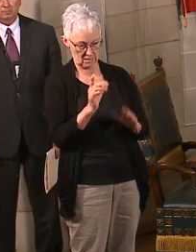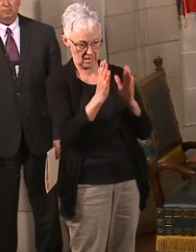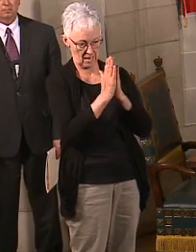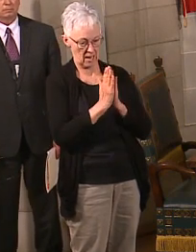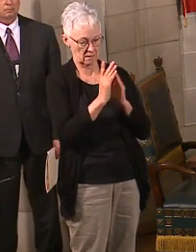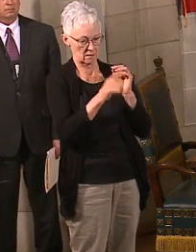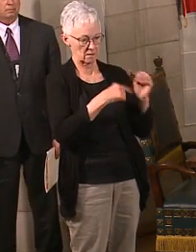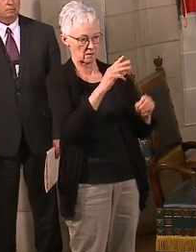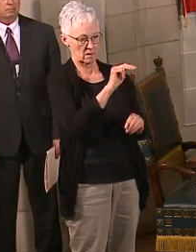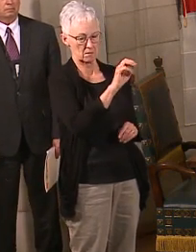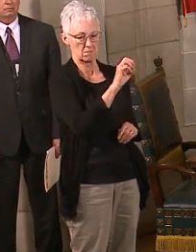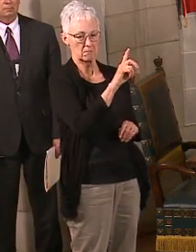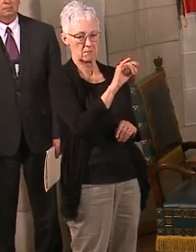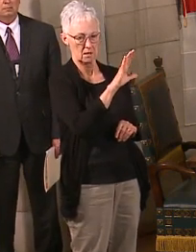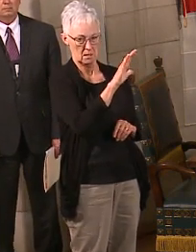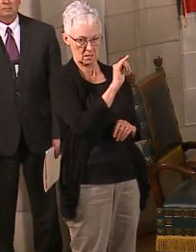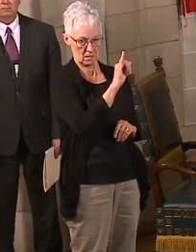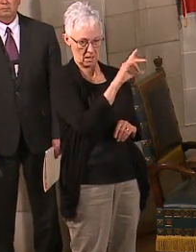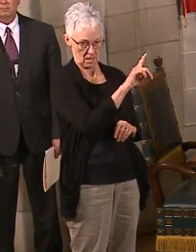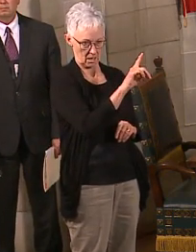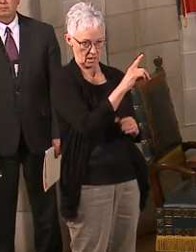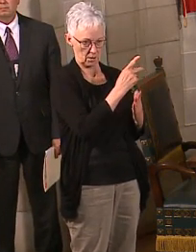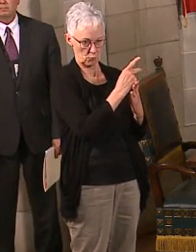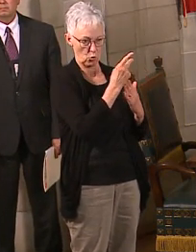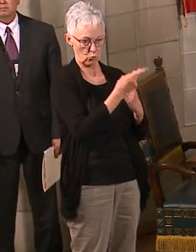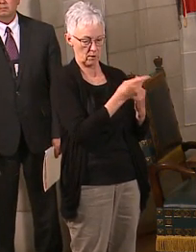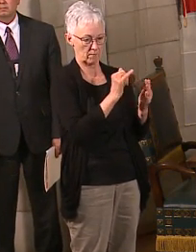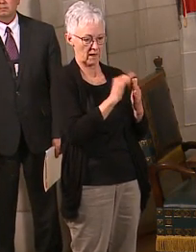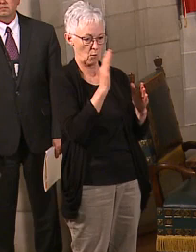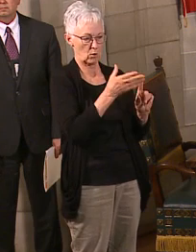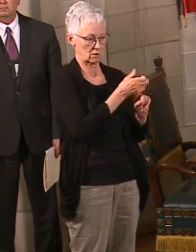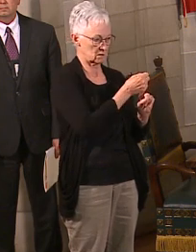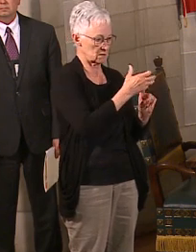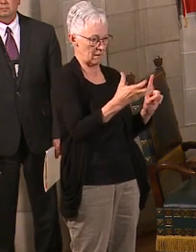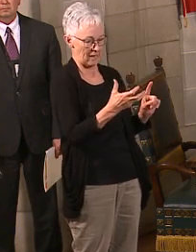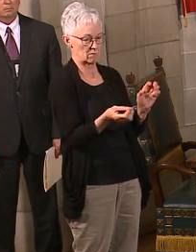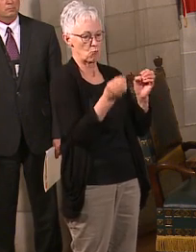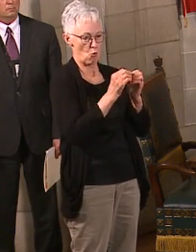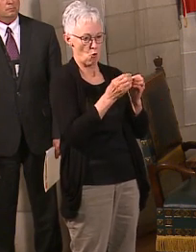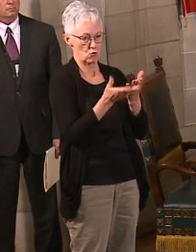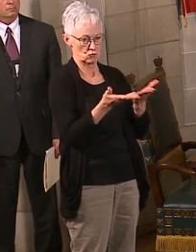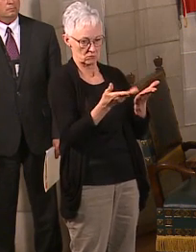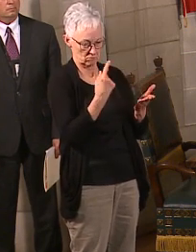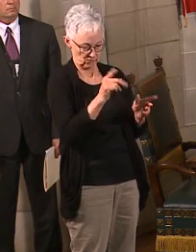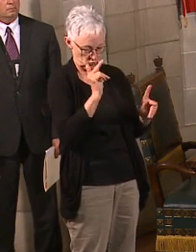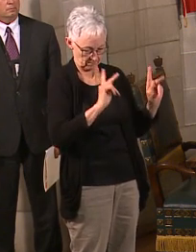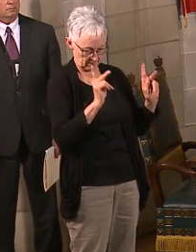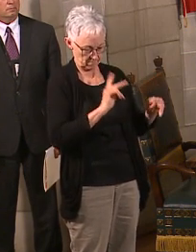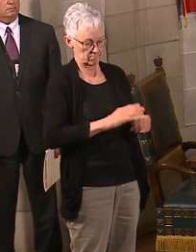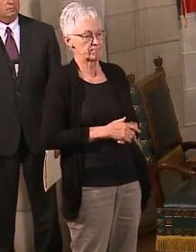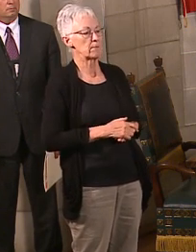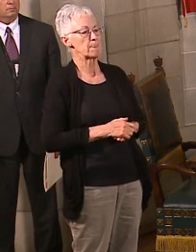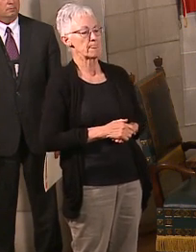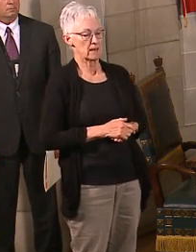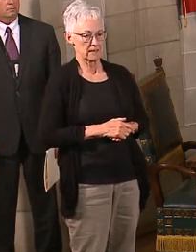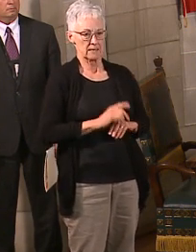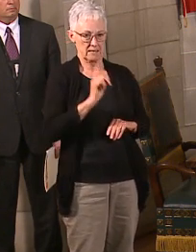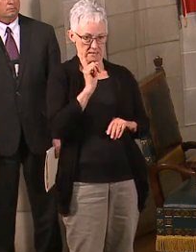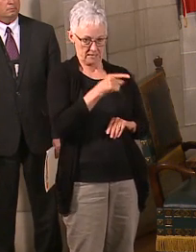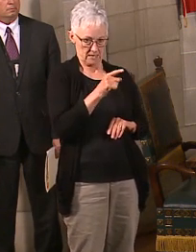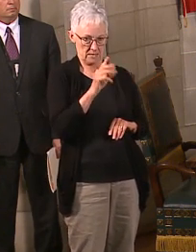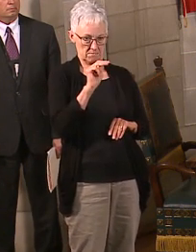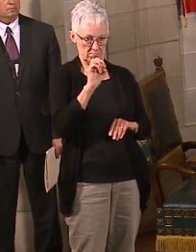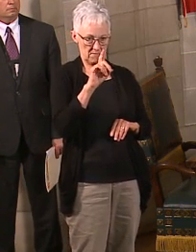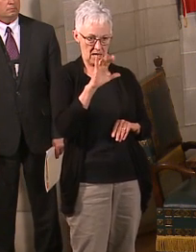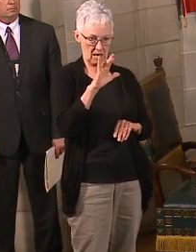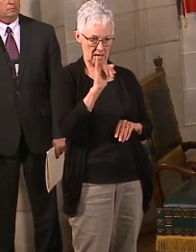Human Services put out a press release saying that the Center for Medicare and Medicaid Services has told